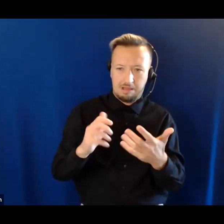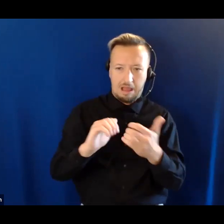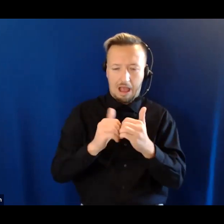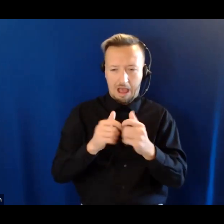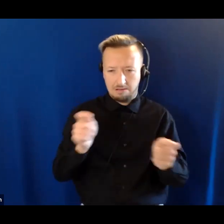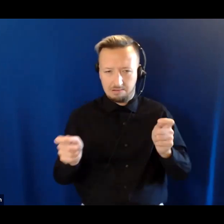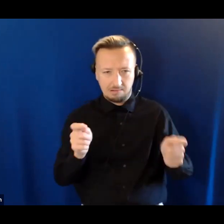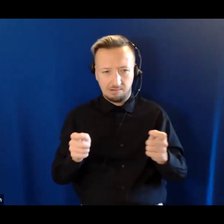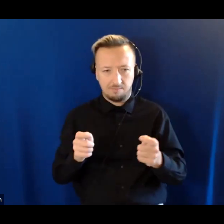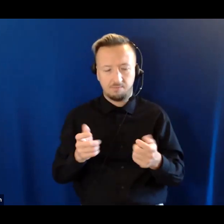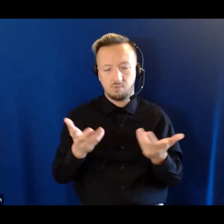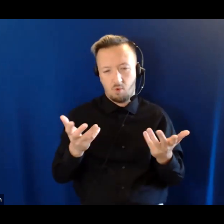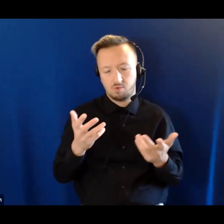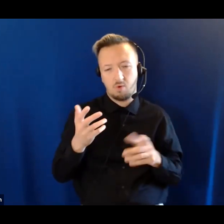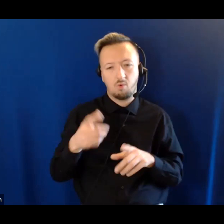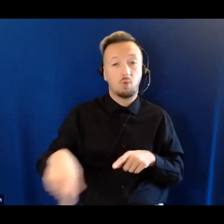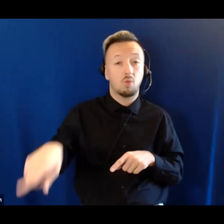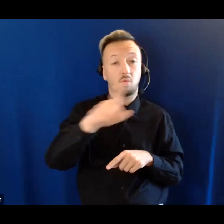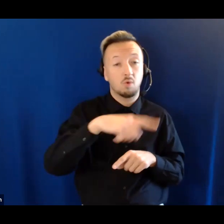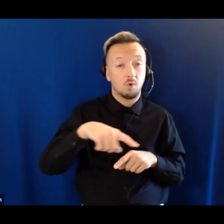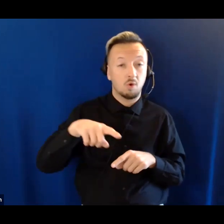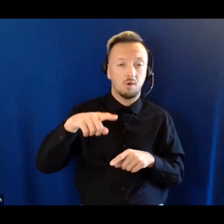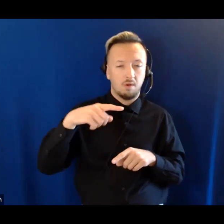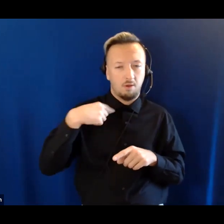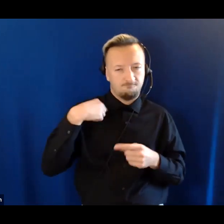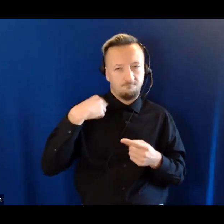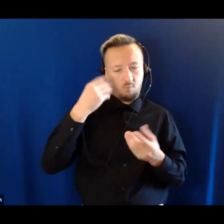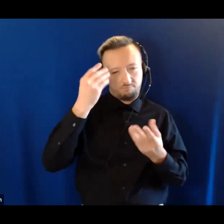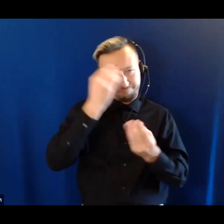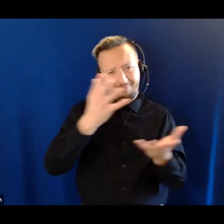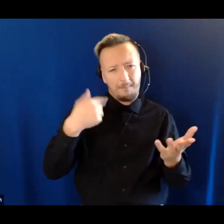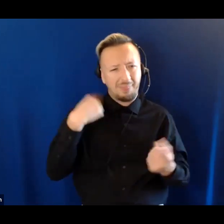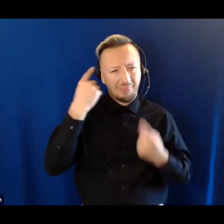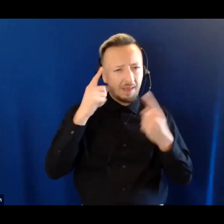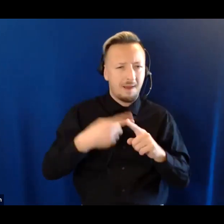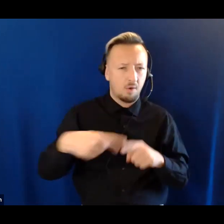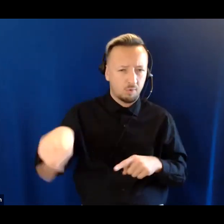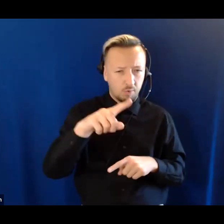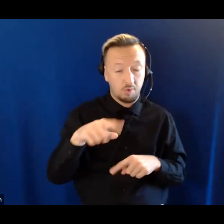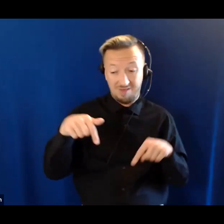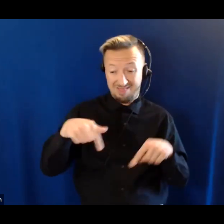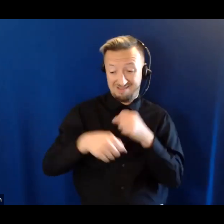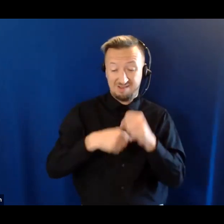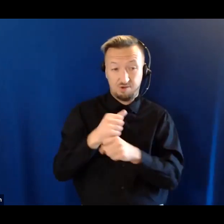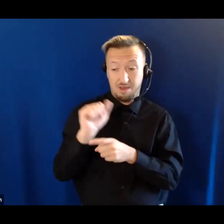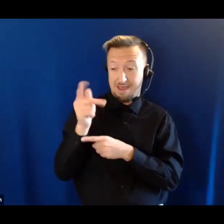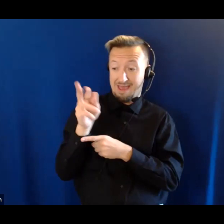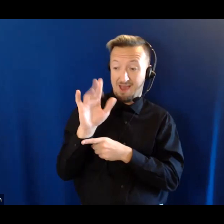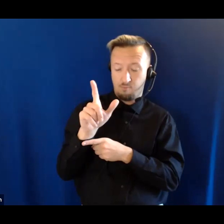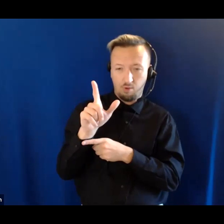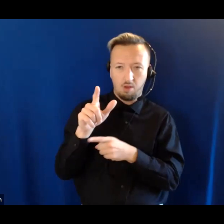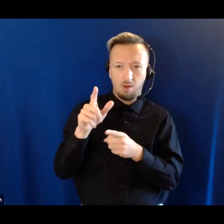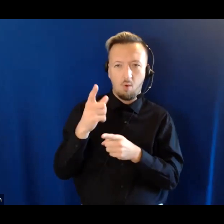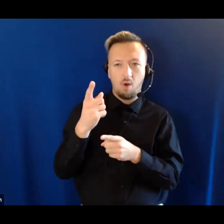I want to extend my thoughts to you all and hope that, you know, part of April this year is really coming